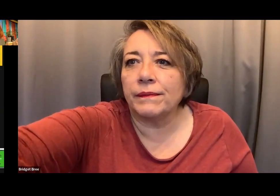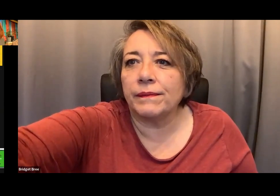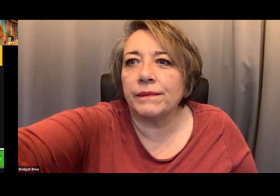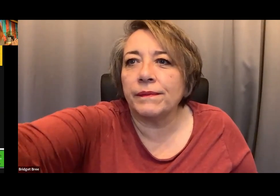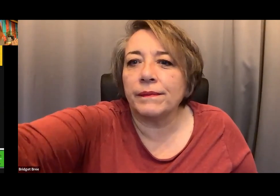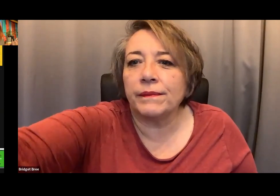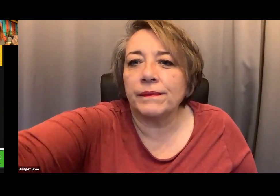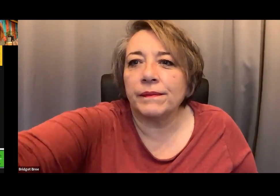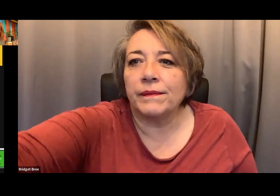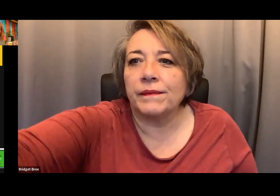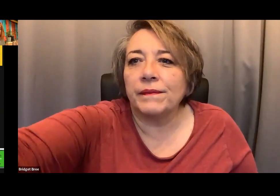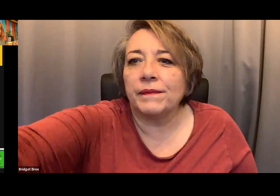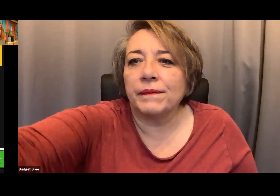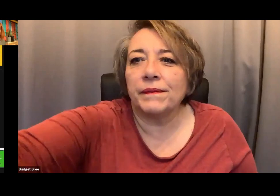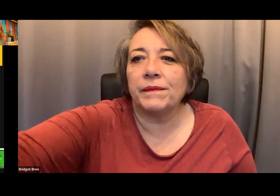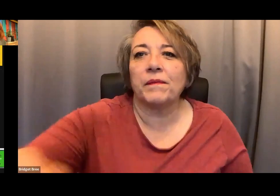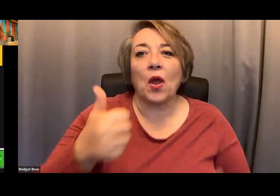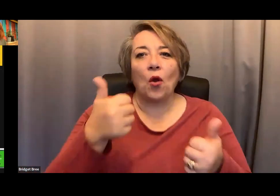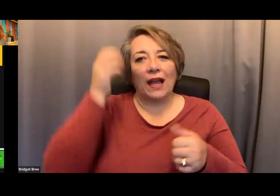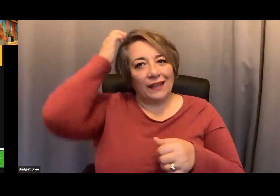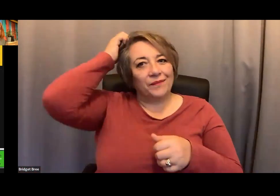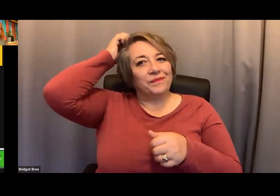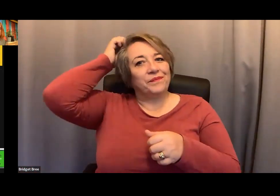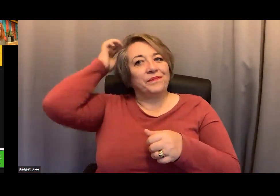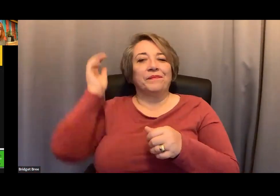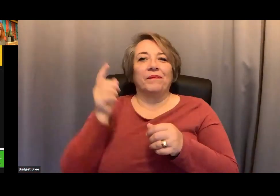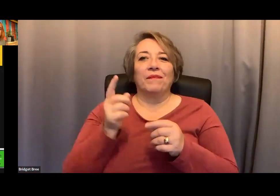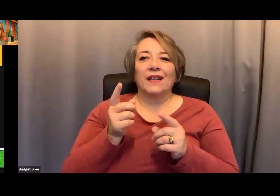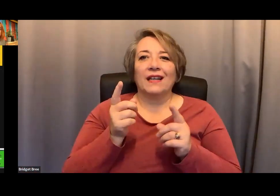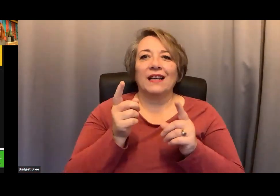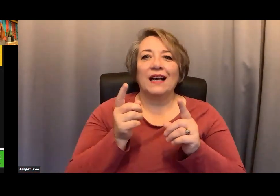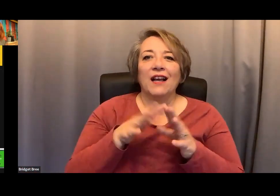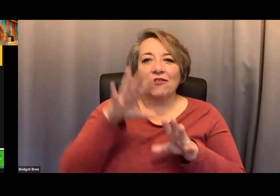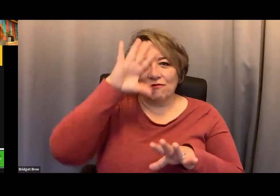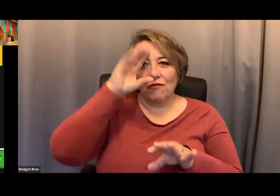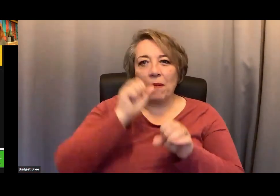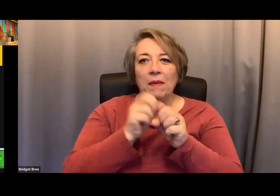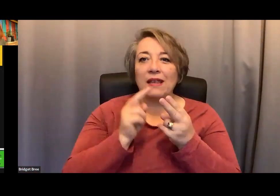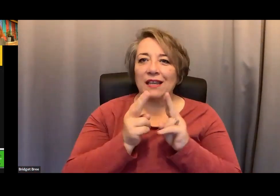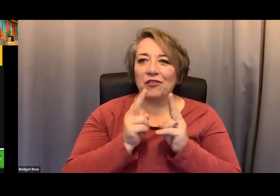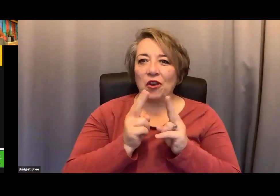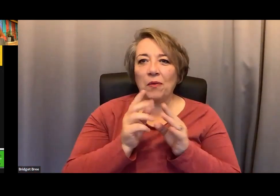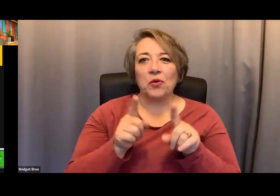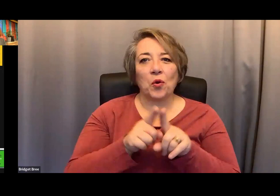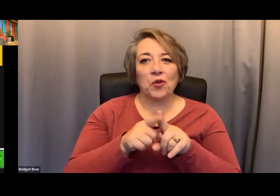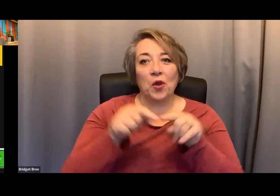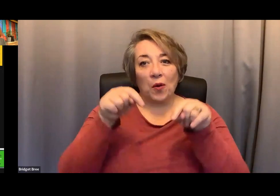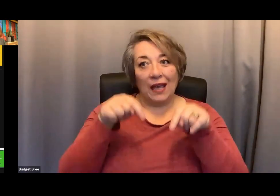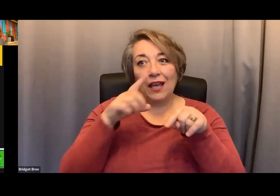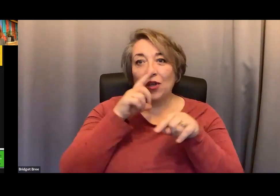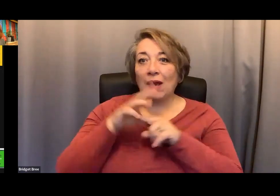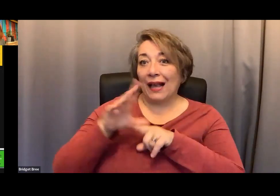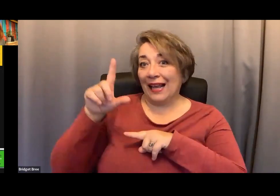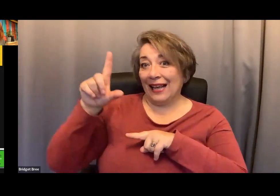All good? Okay, for those of you joining online, be aware that there's British Sign Language interpreters in the session, and you can click the